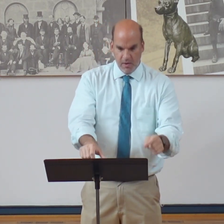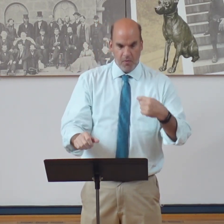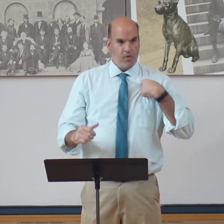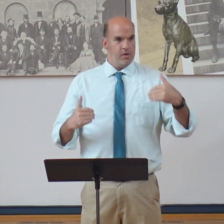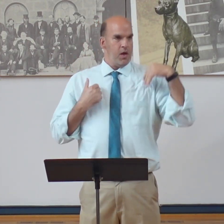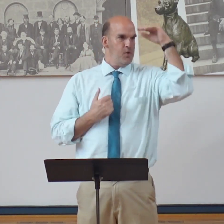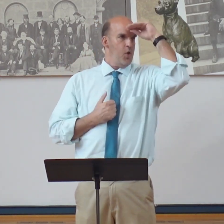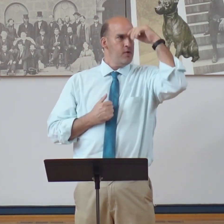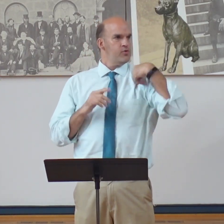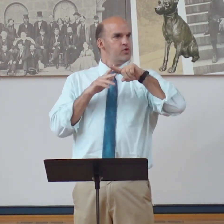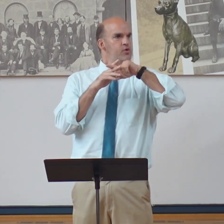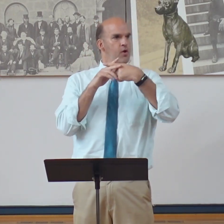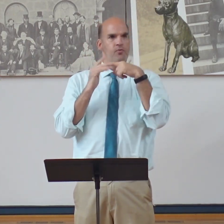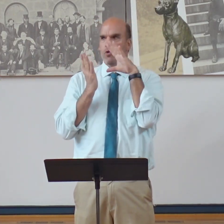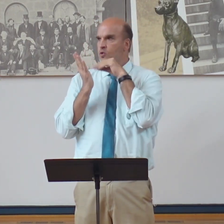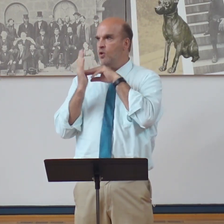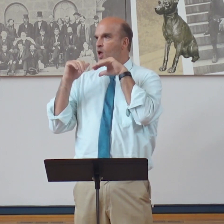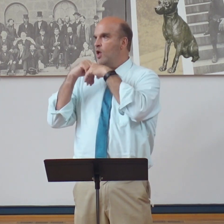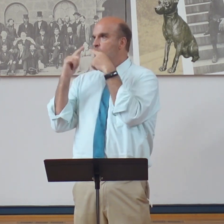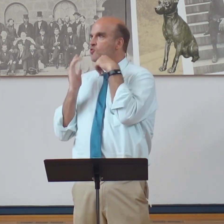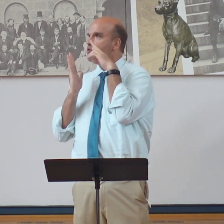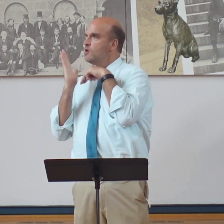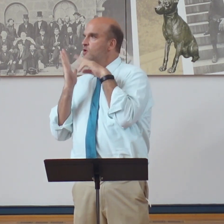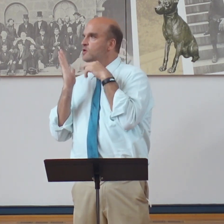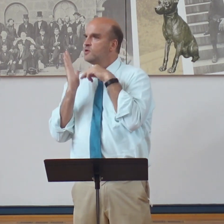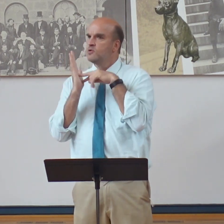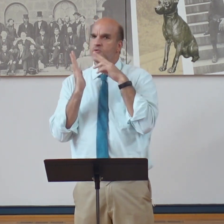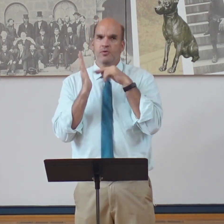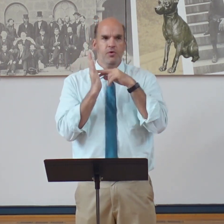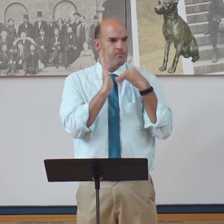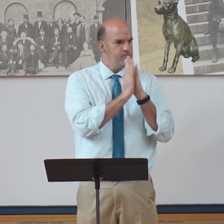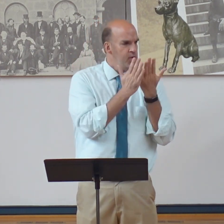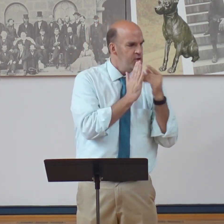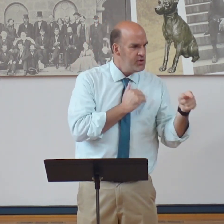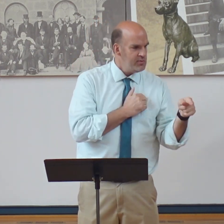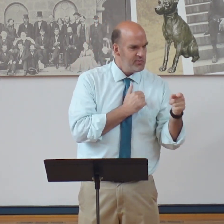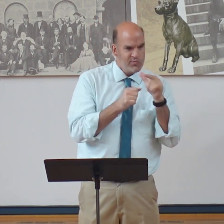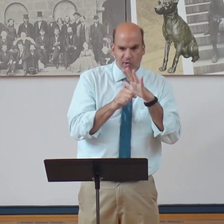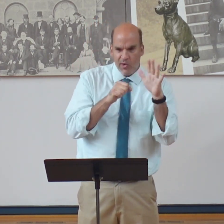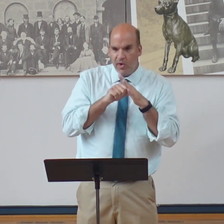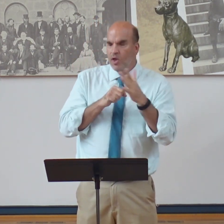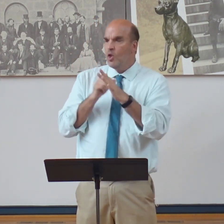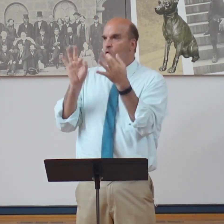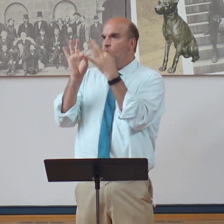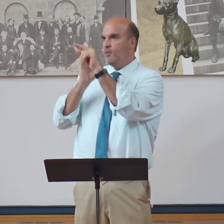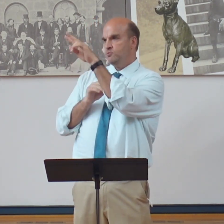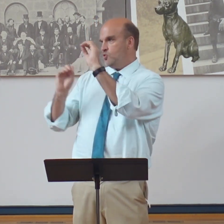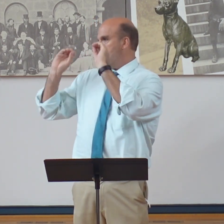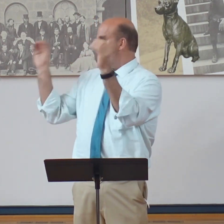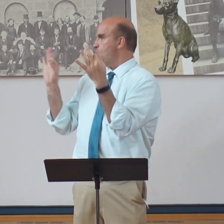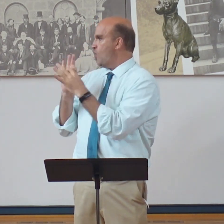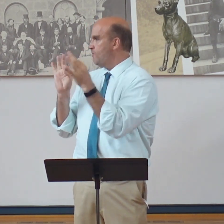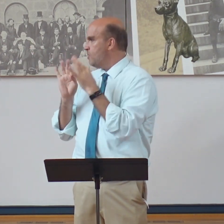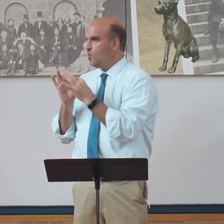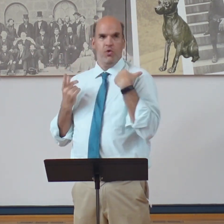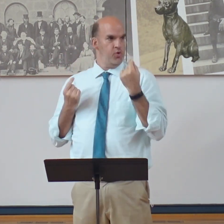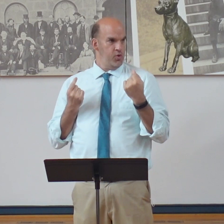times throughout the week. I was a very young boy. I was still learning how to read and write. There were books around the house with English television